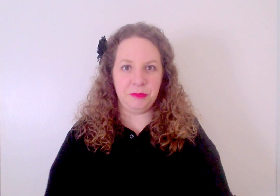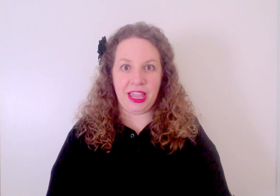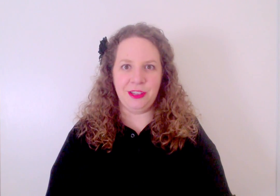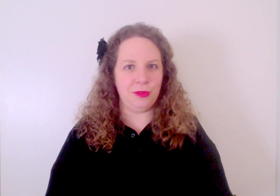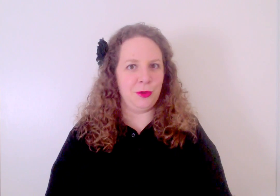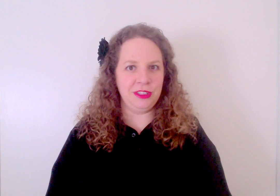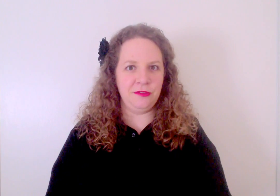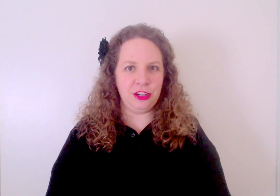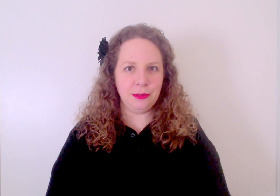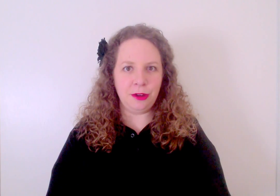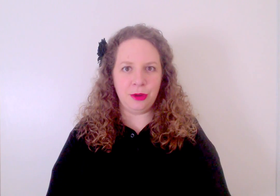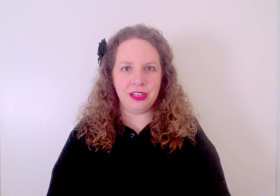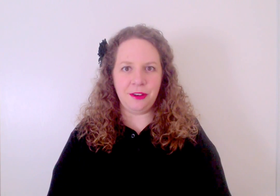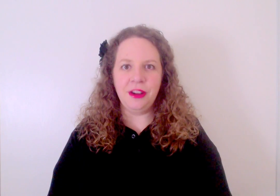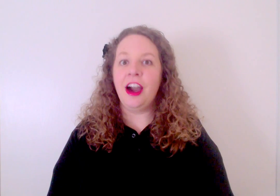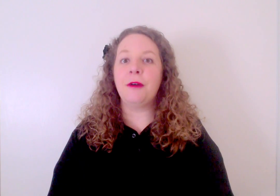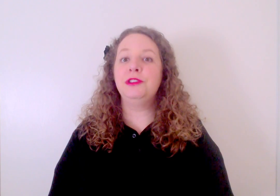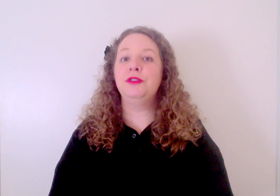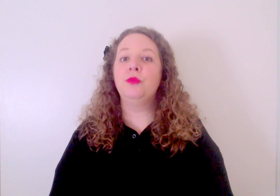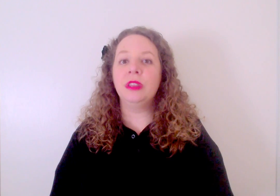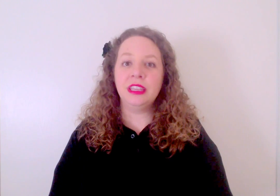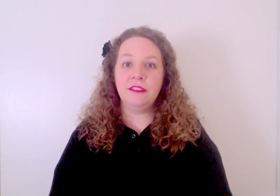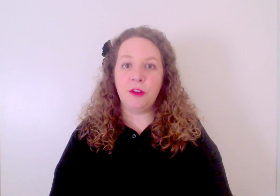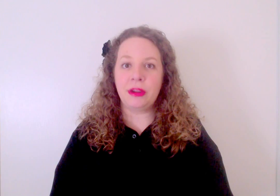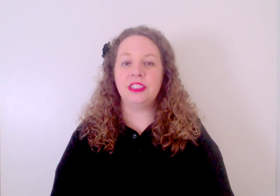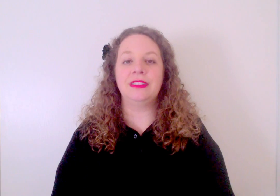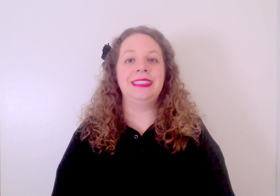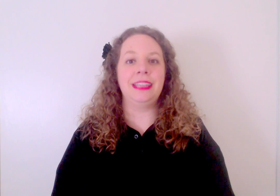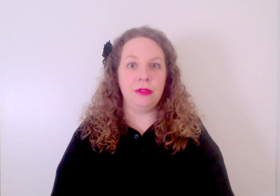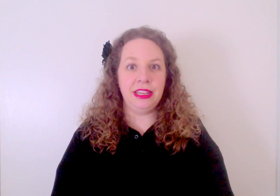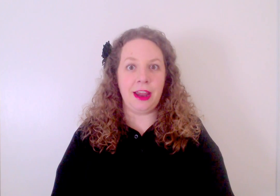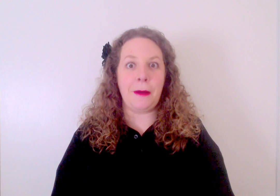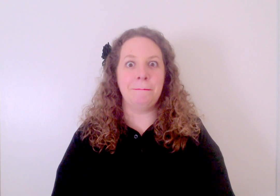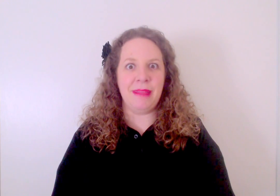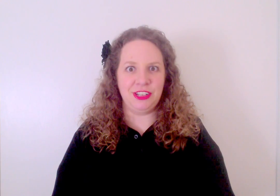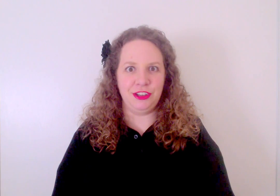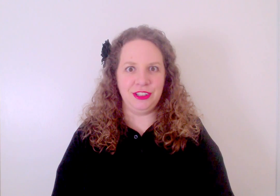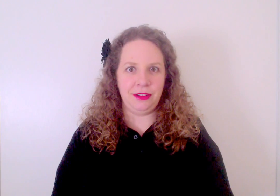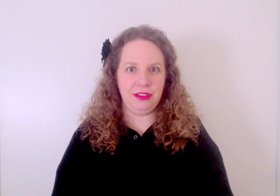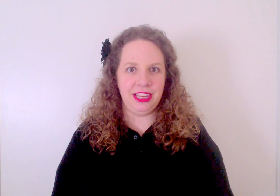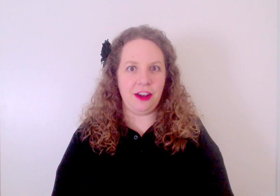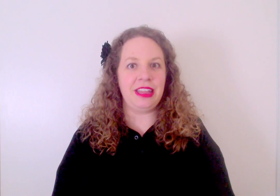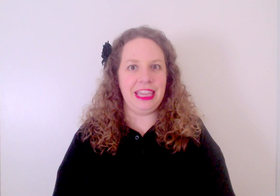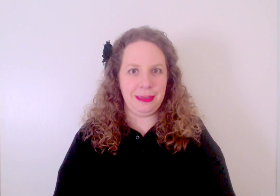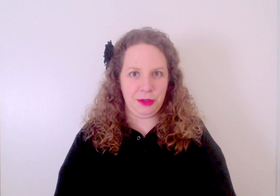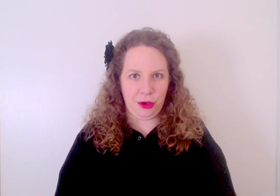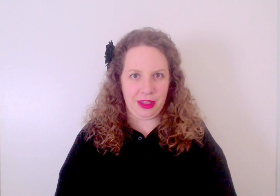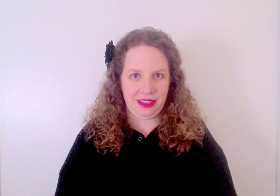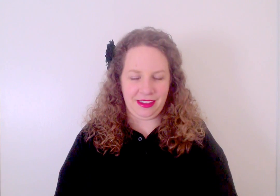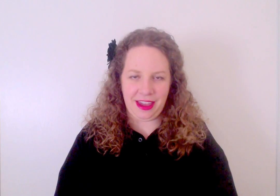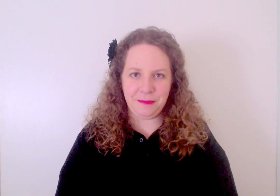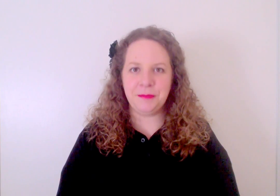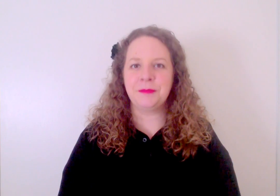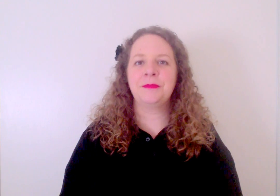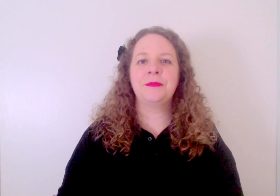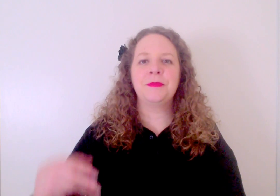Okay, so I'm going to fingerspell a word now. I want you really to focus on sounding it out. Make sure you're sounding it out and keep going, okay?